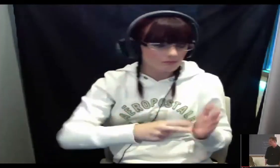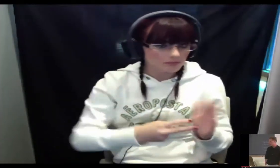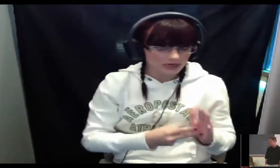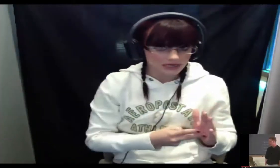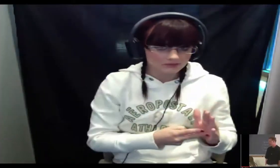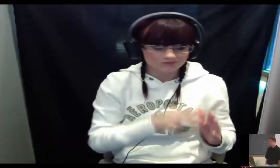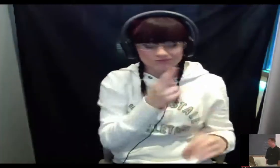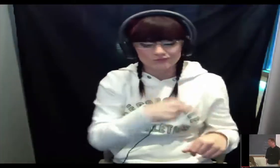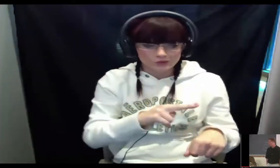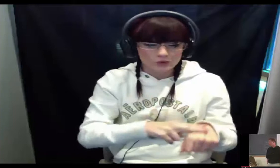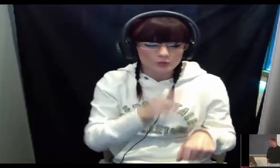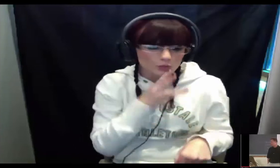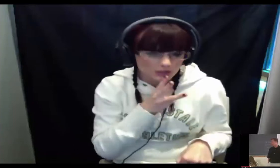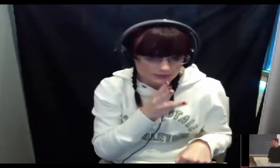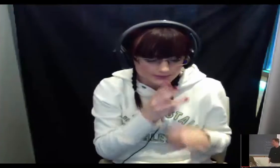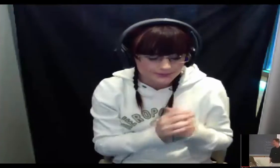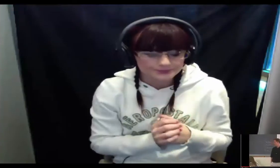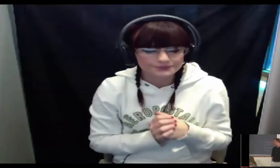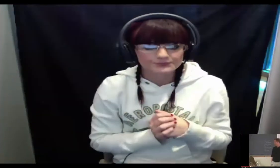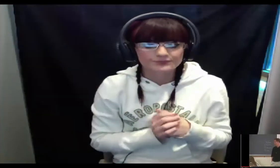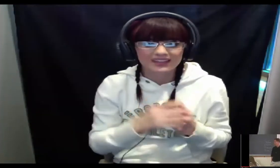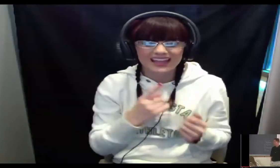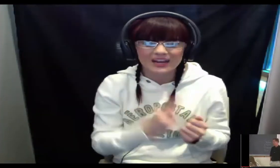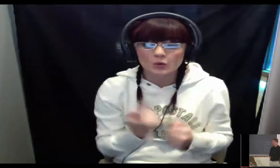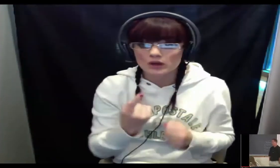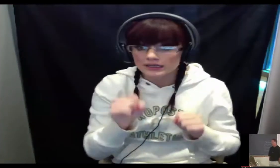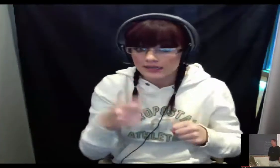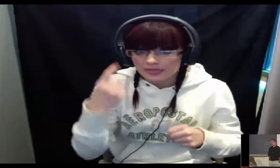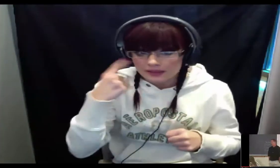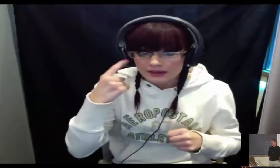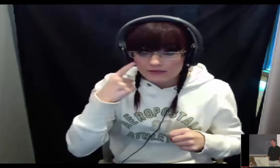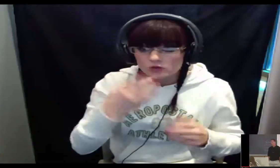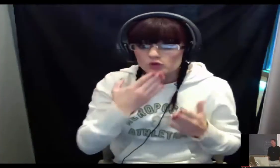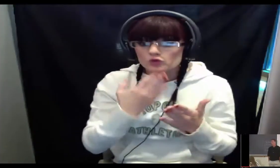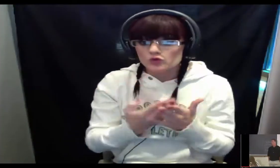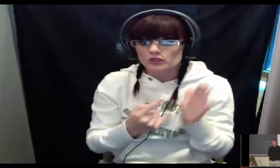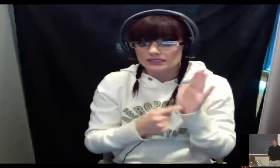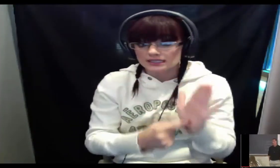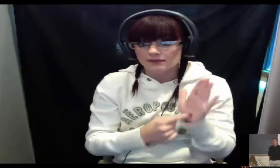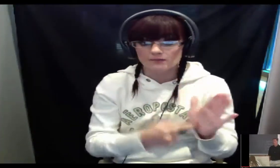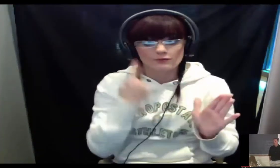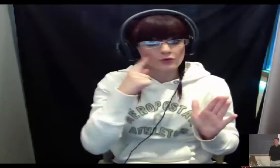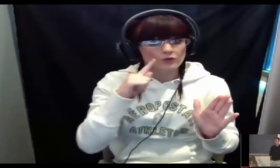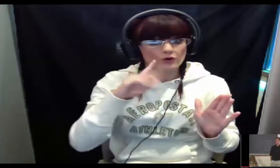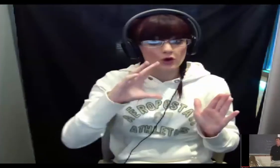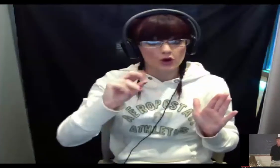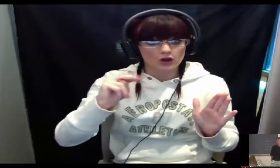Anybody think they can give a good example of condensation?